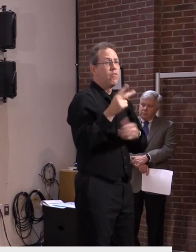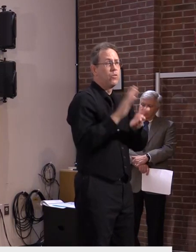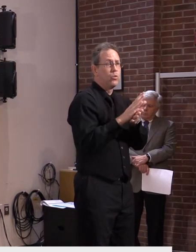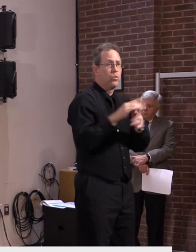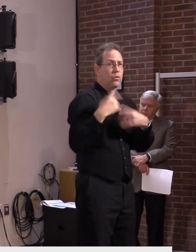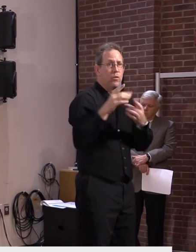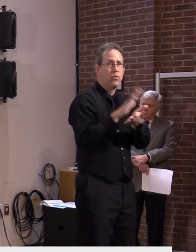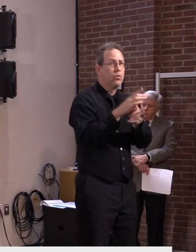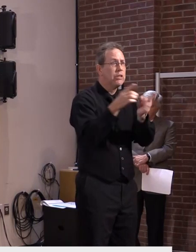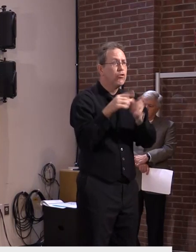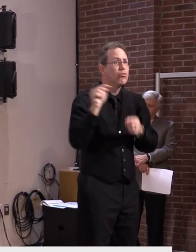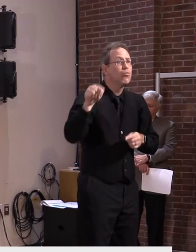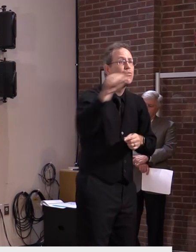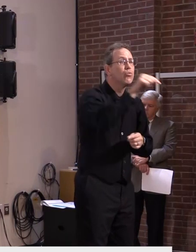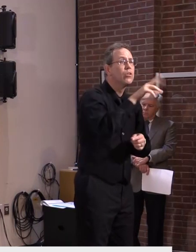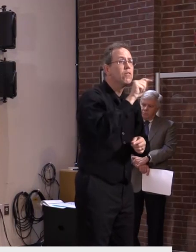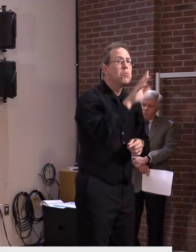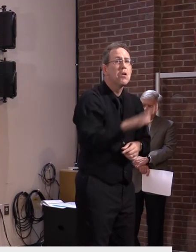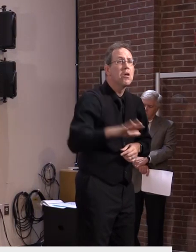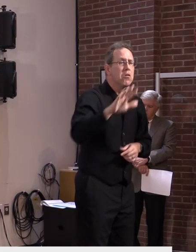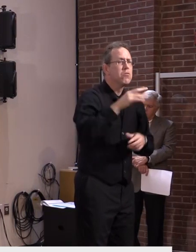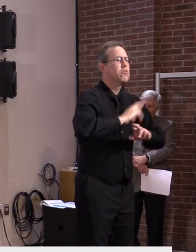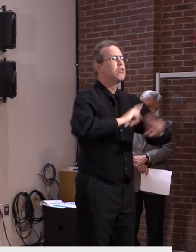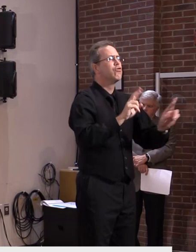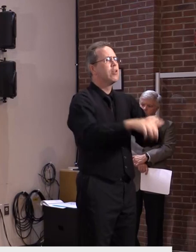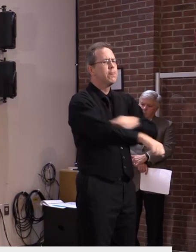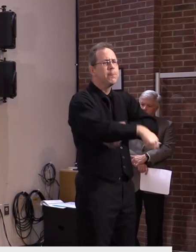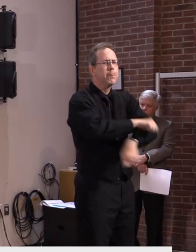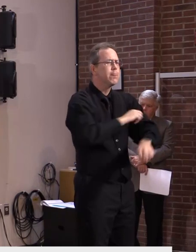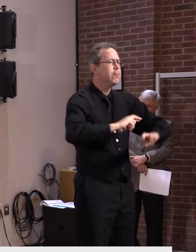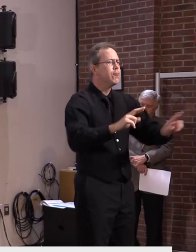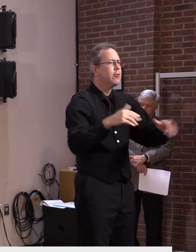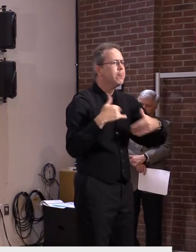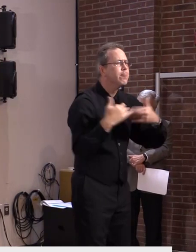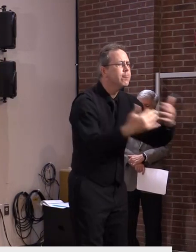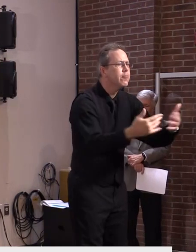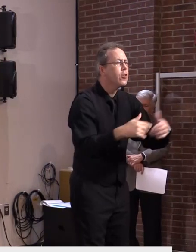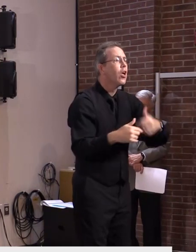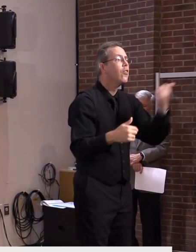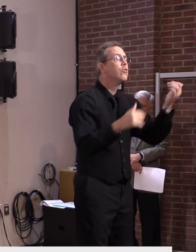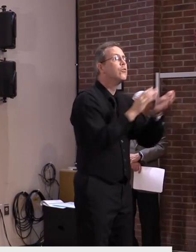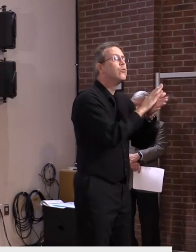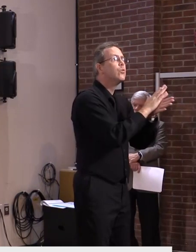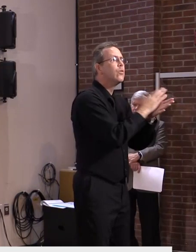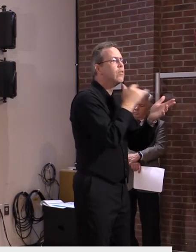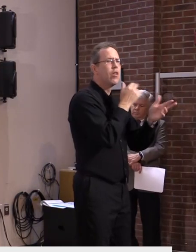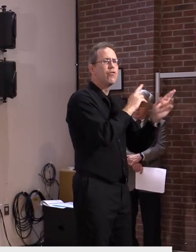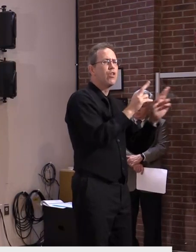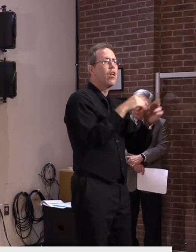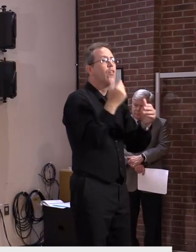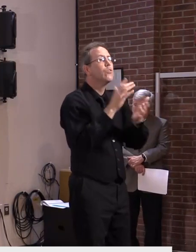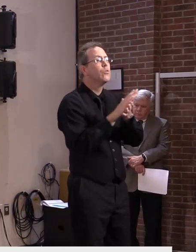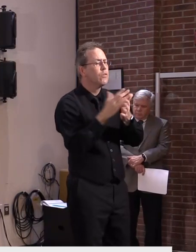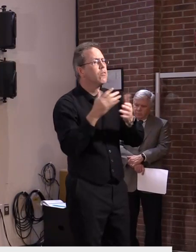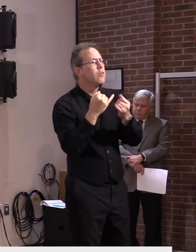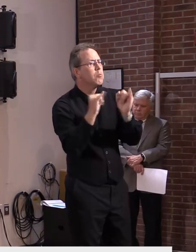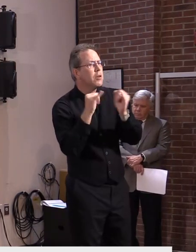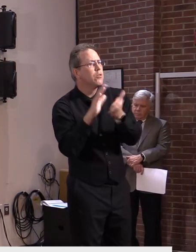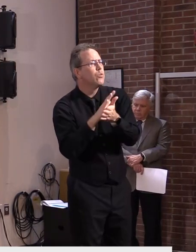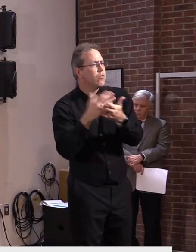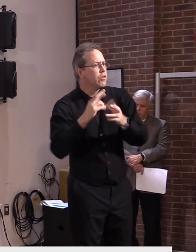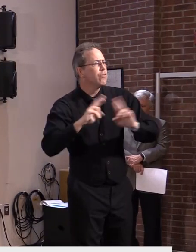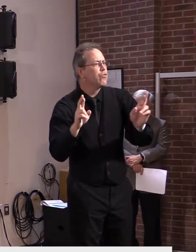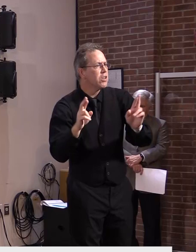the CLIA waiver process. 4 independent schools have obtained their CLIA waivers, and 8 school districts have done so. We're